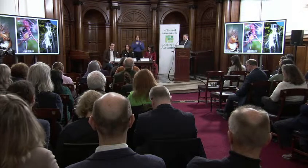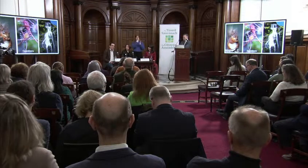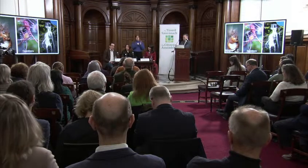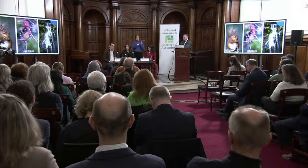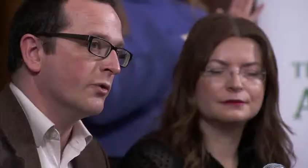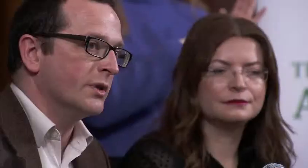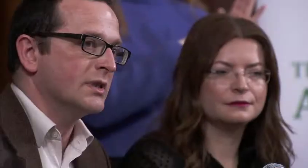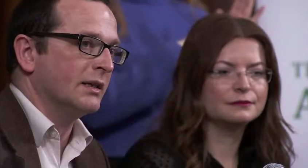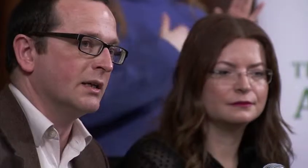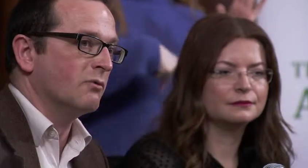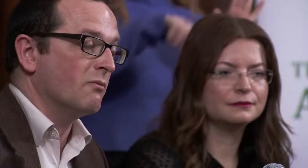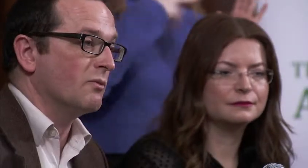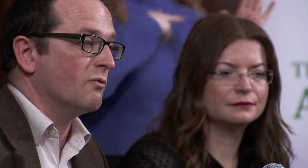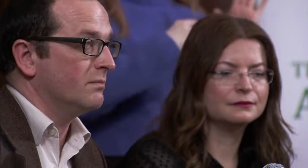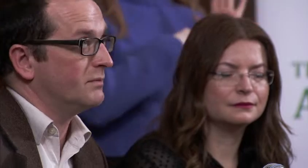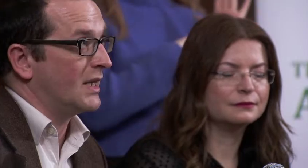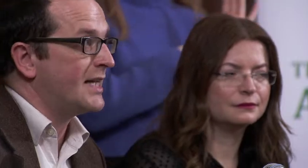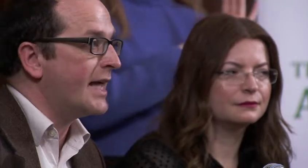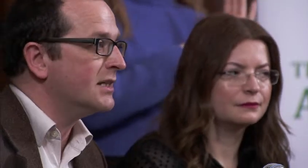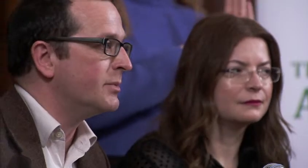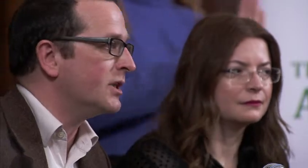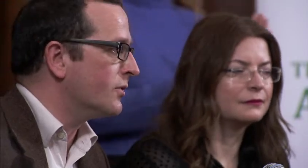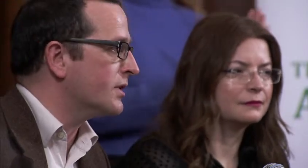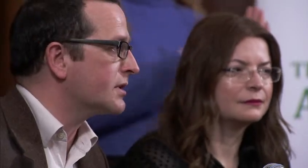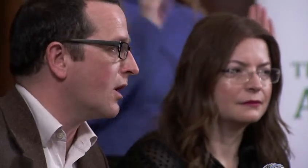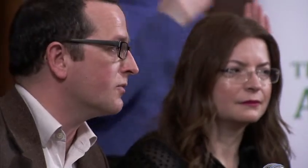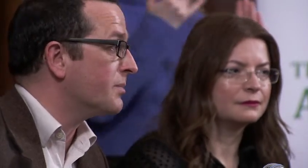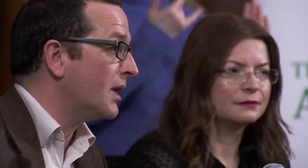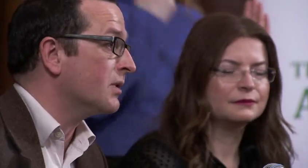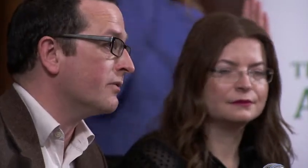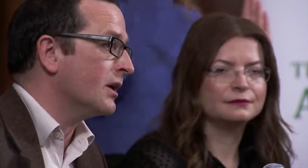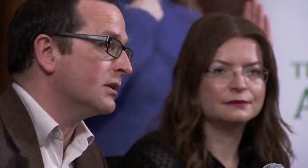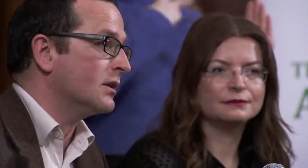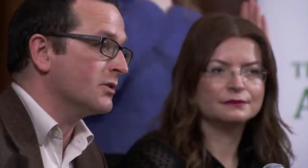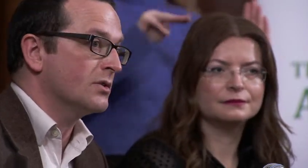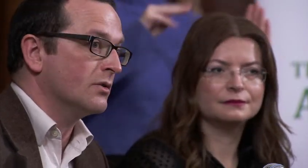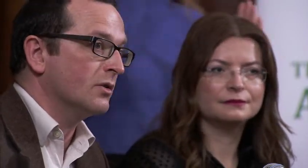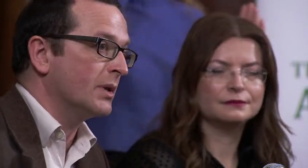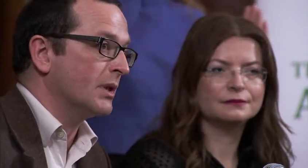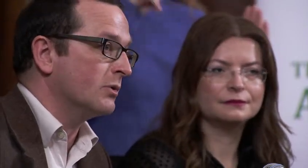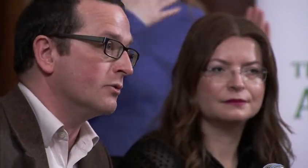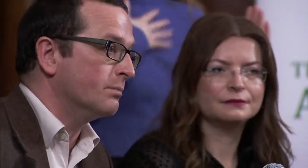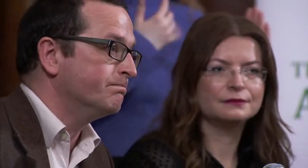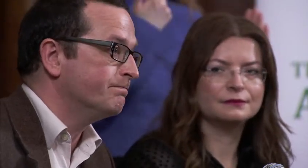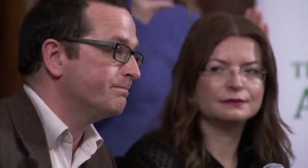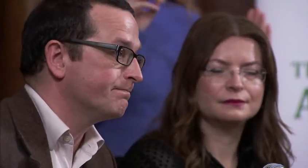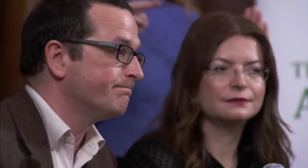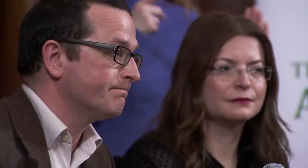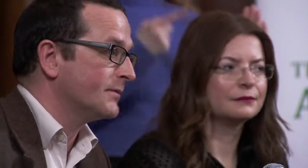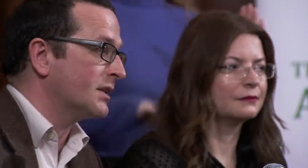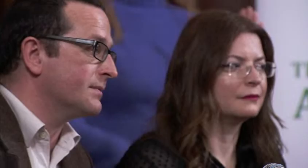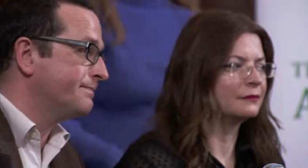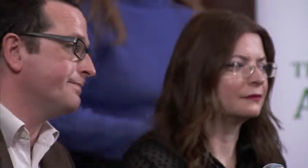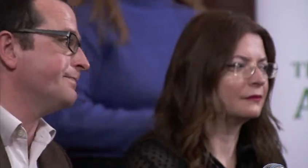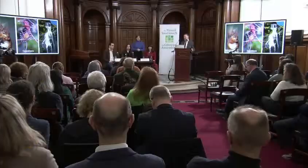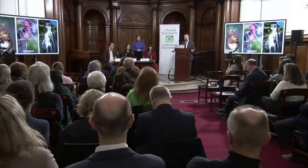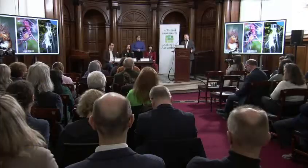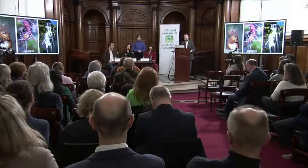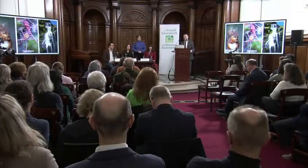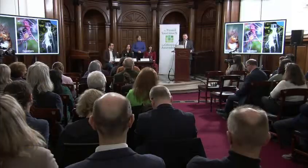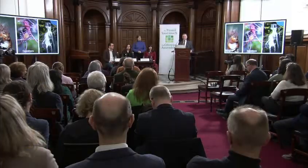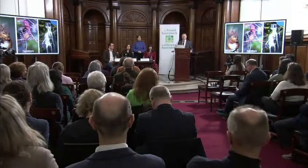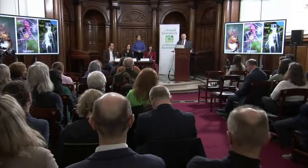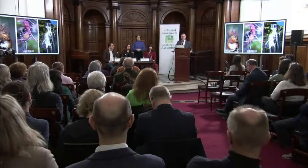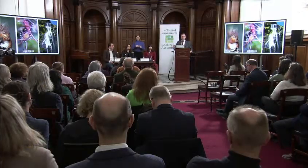report are our voice, and they're intended to be the voice of the people of Ireland, not just the 100 people that were in the room. Thanks.